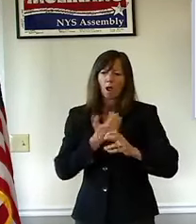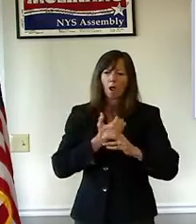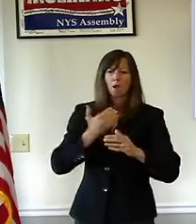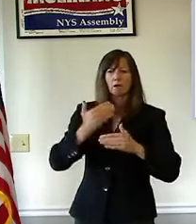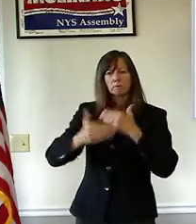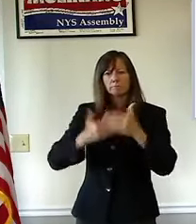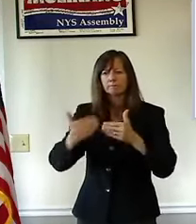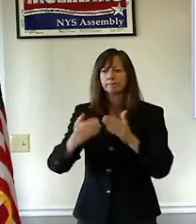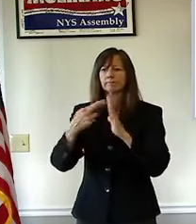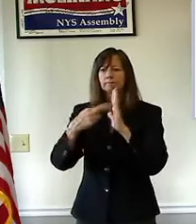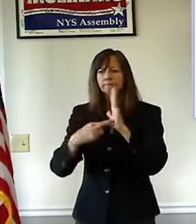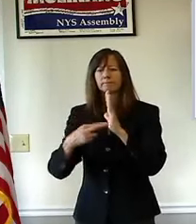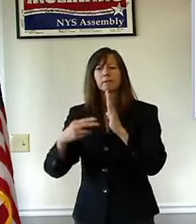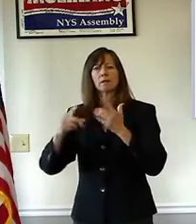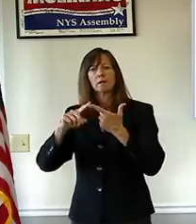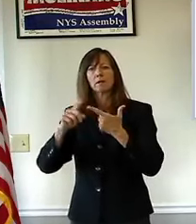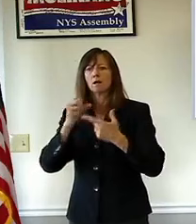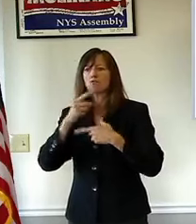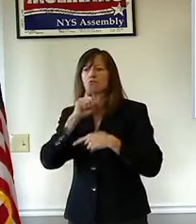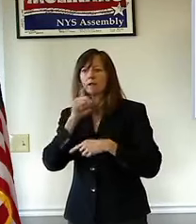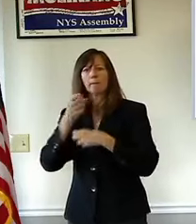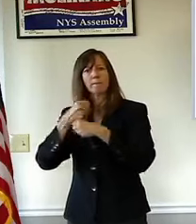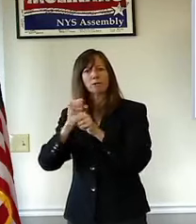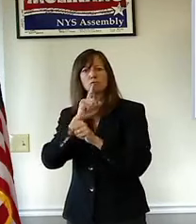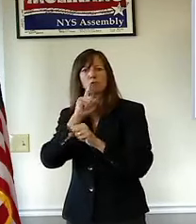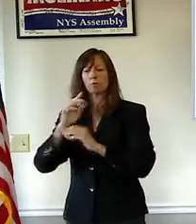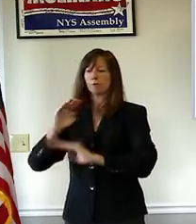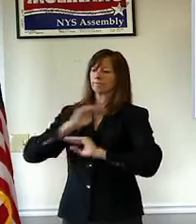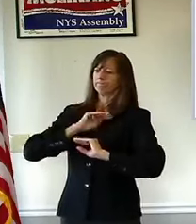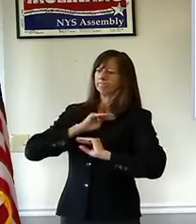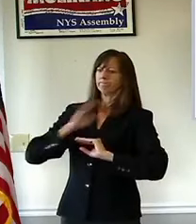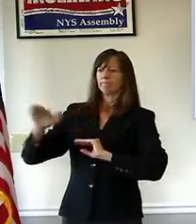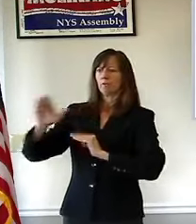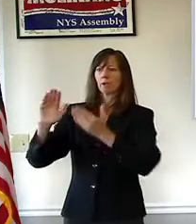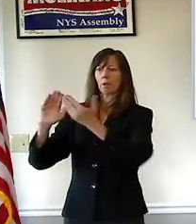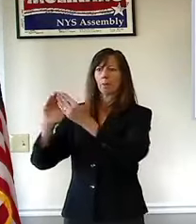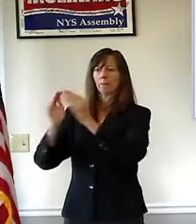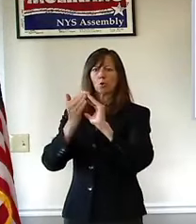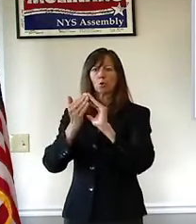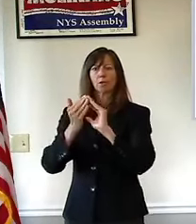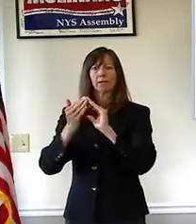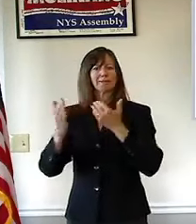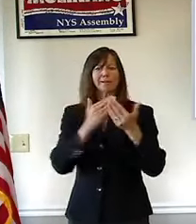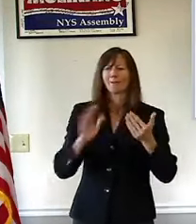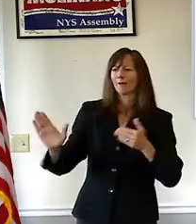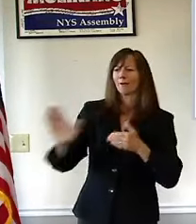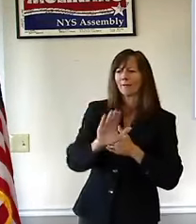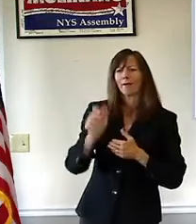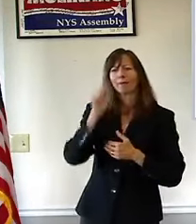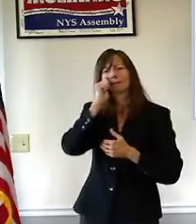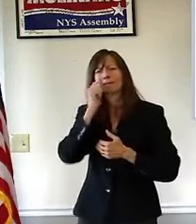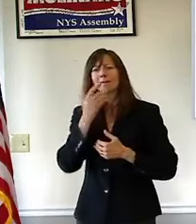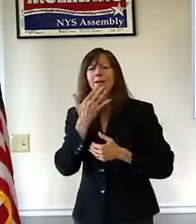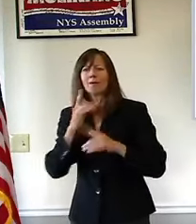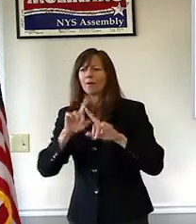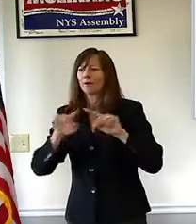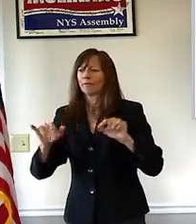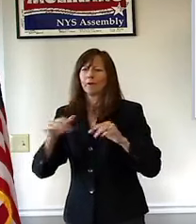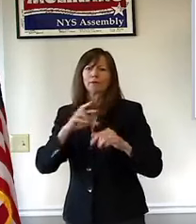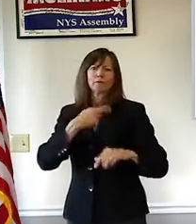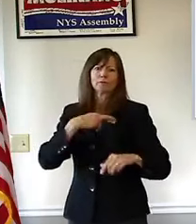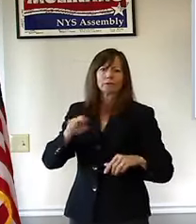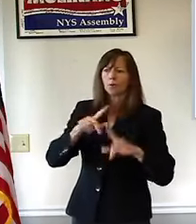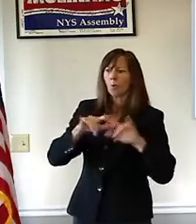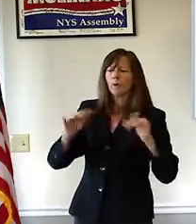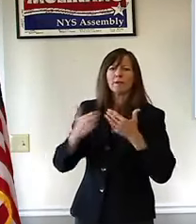demand that we are ensuring everyone, regardless of race, color, and creed, is protected both by policy and practice here in Dutchess County. Ken, do